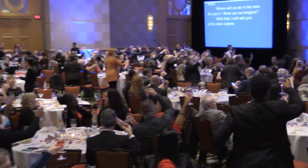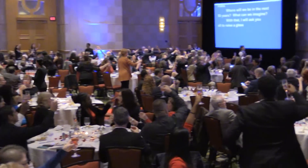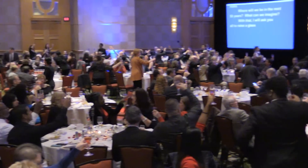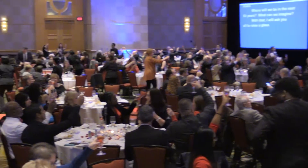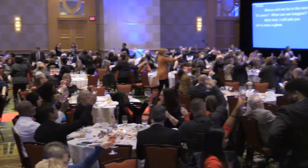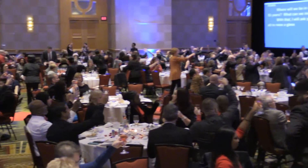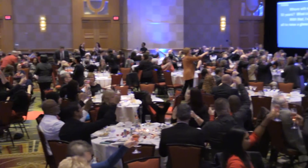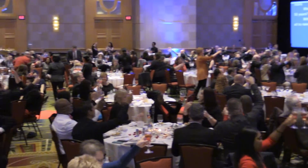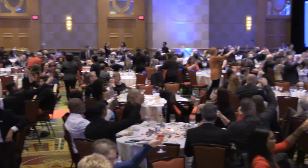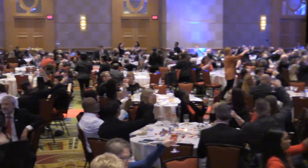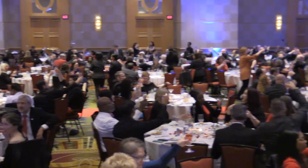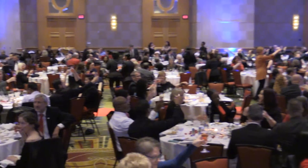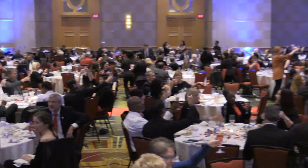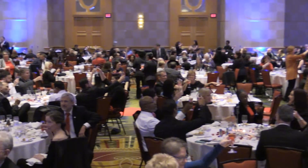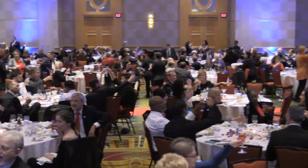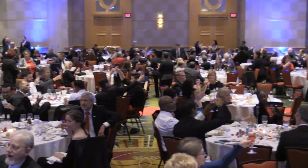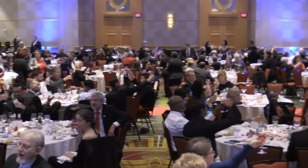To TDI.